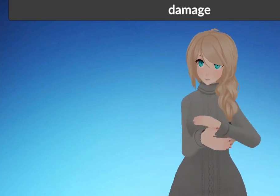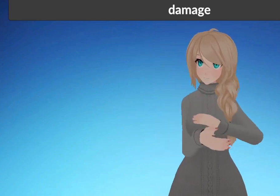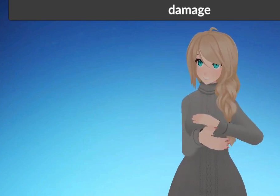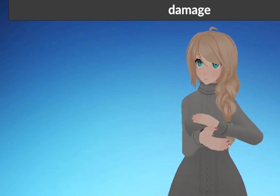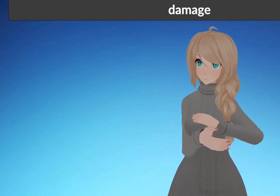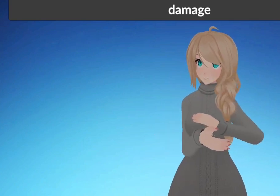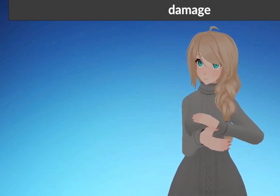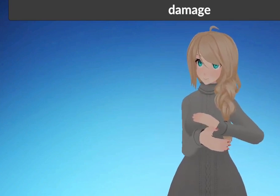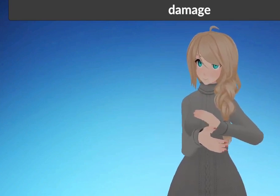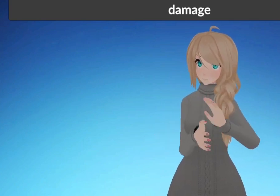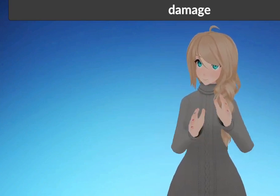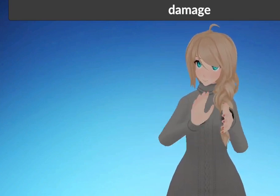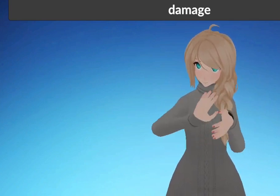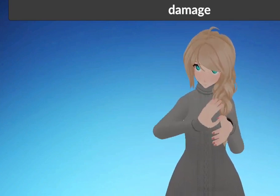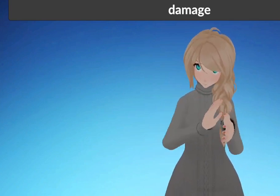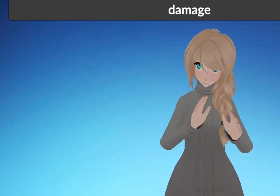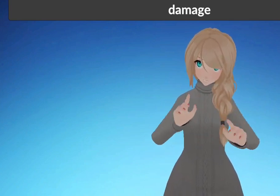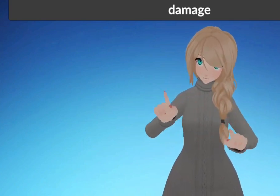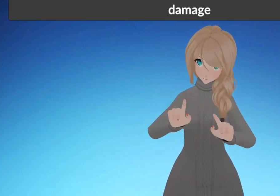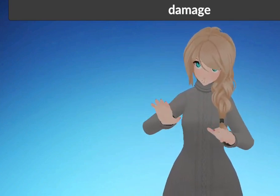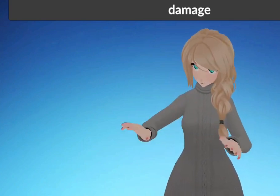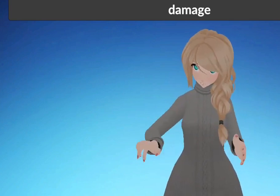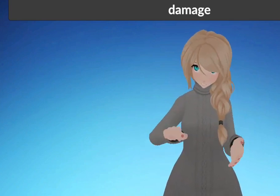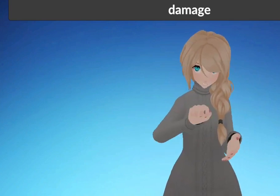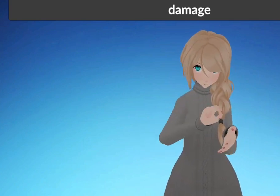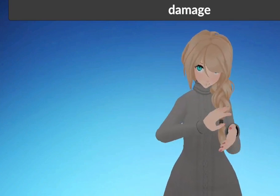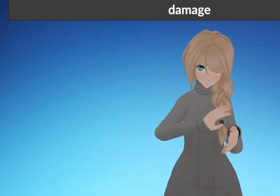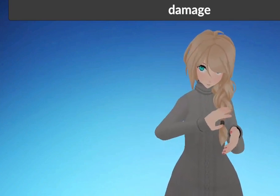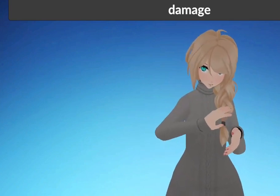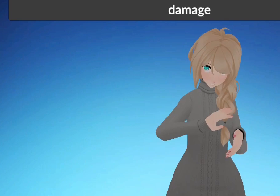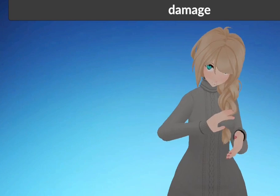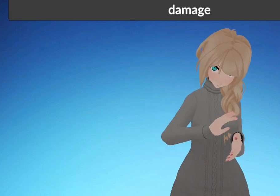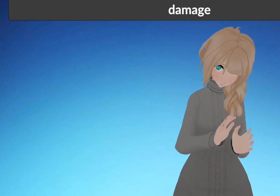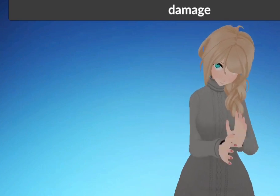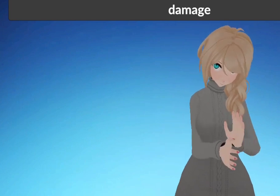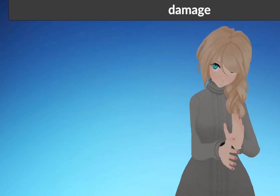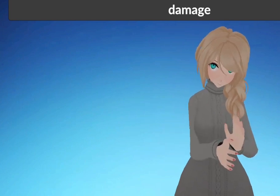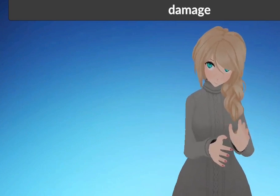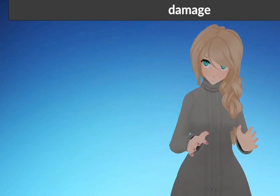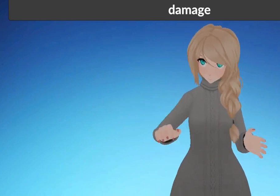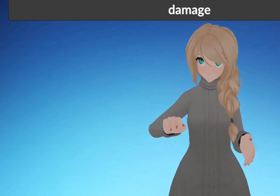Damage. It's like you pick it up, you crush it.